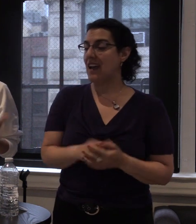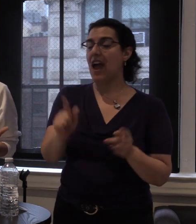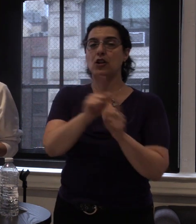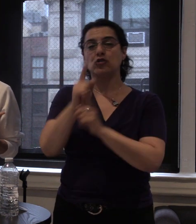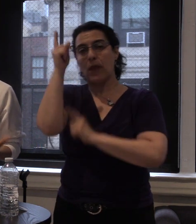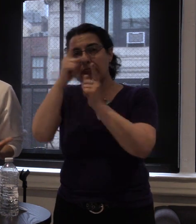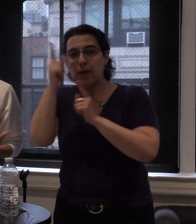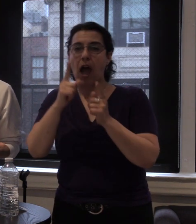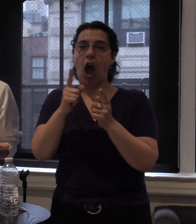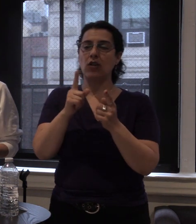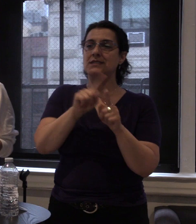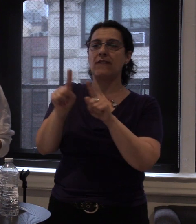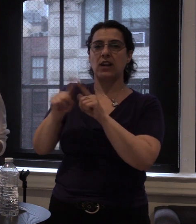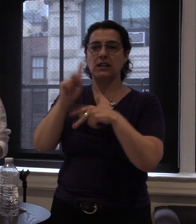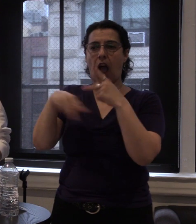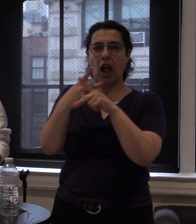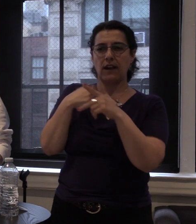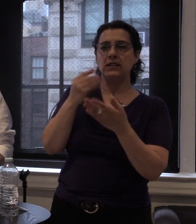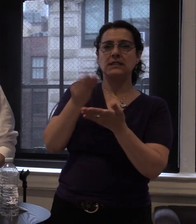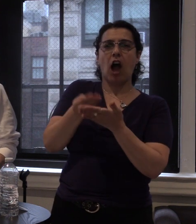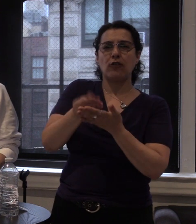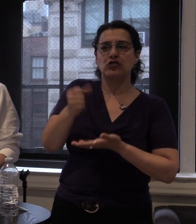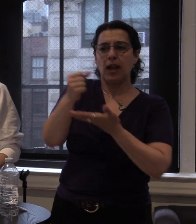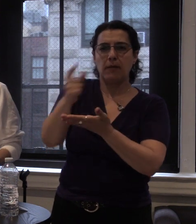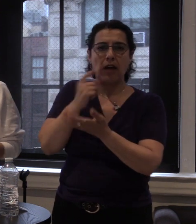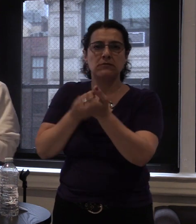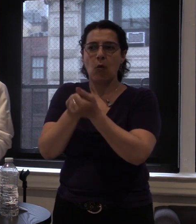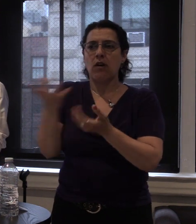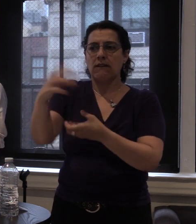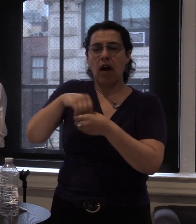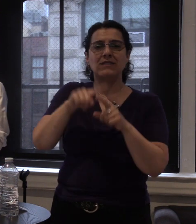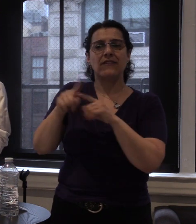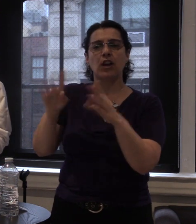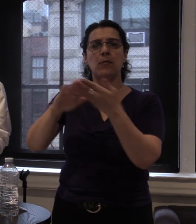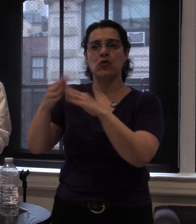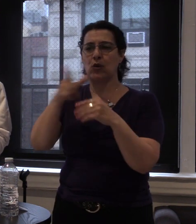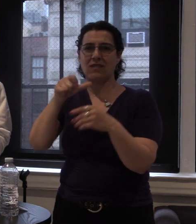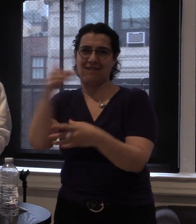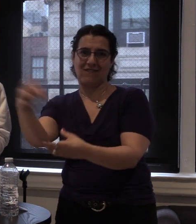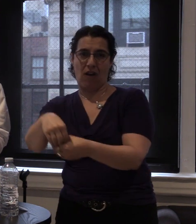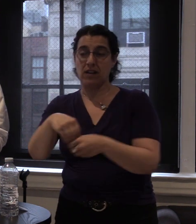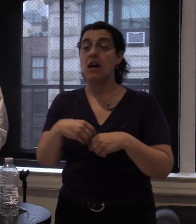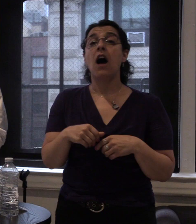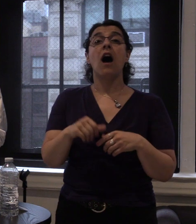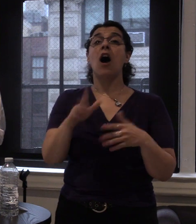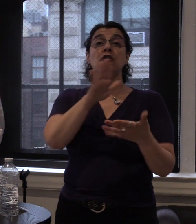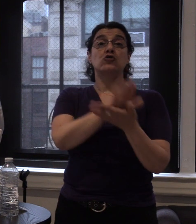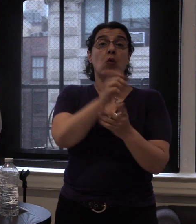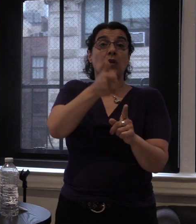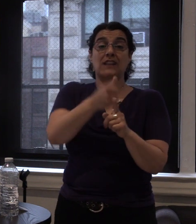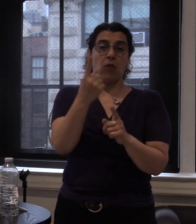also thinking about scholarship models for marginalized communities. And I prioritize that the school is not a